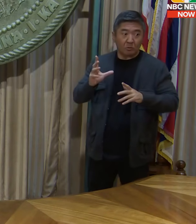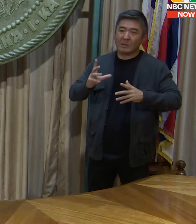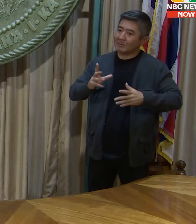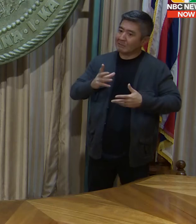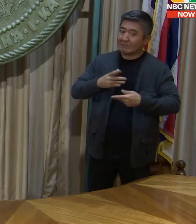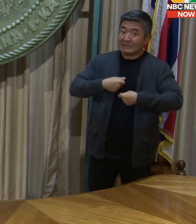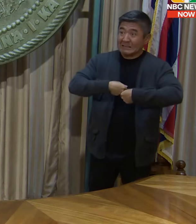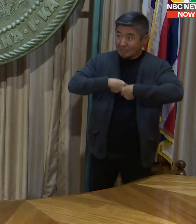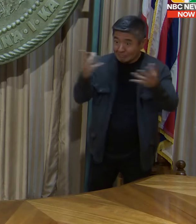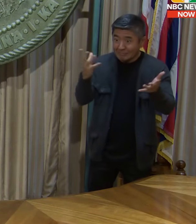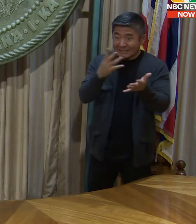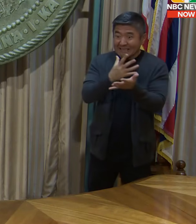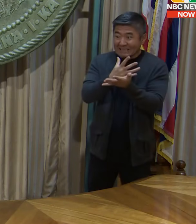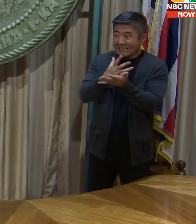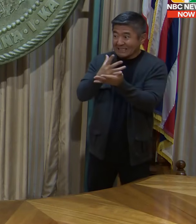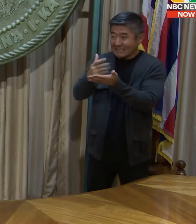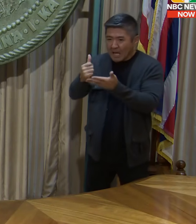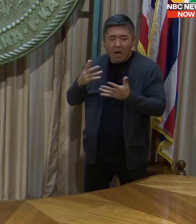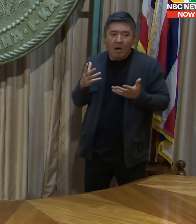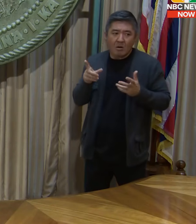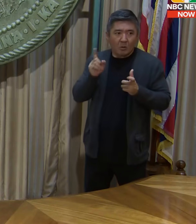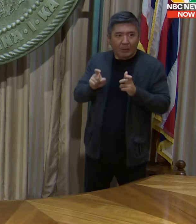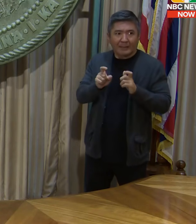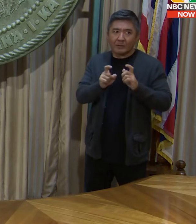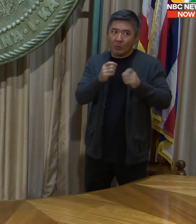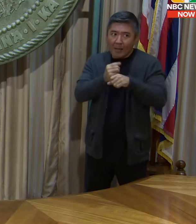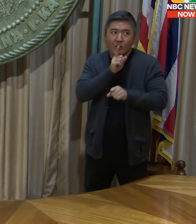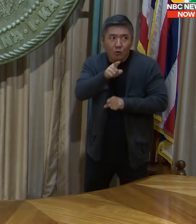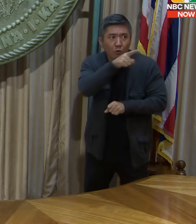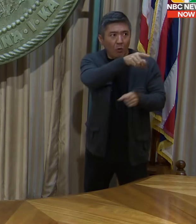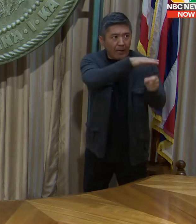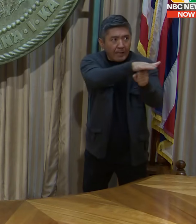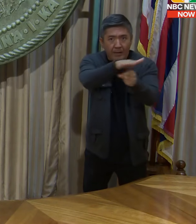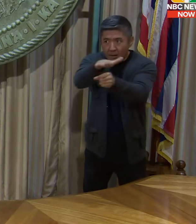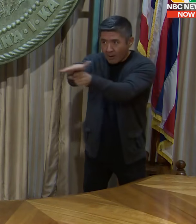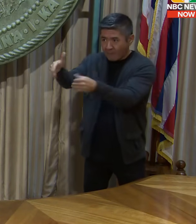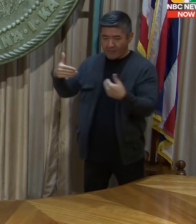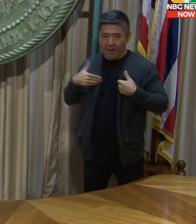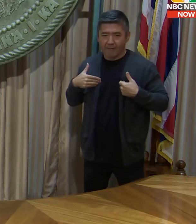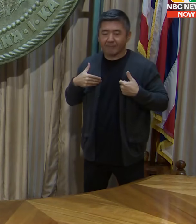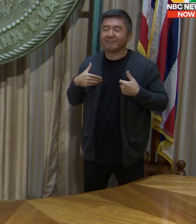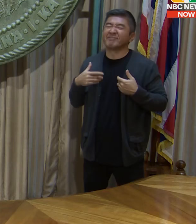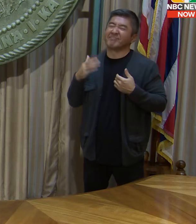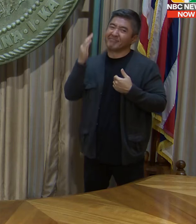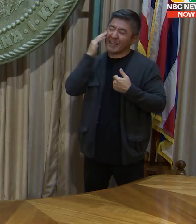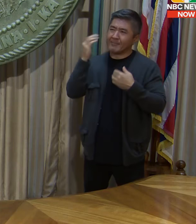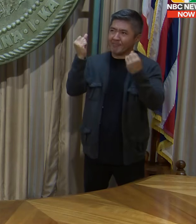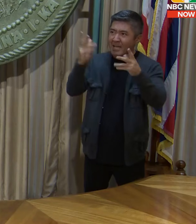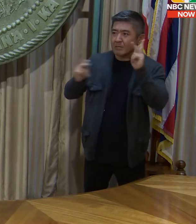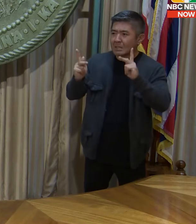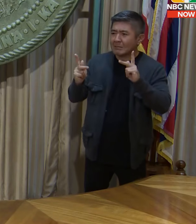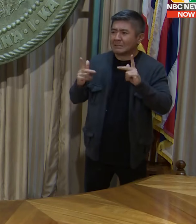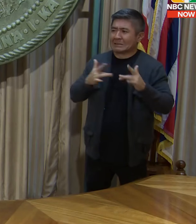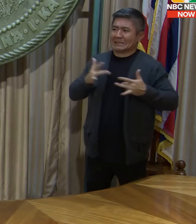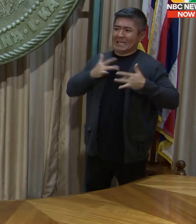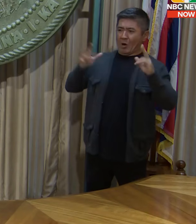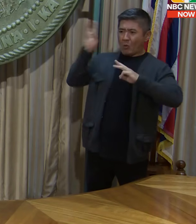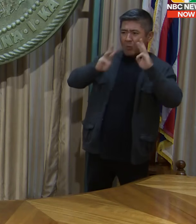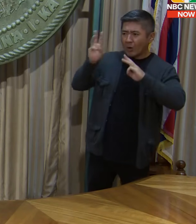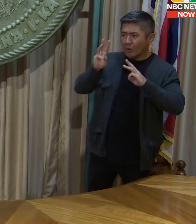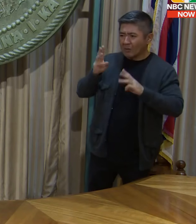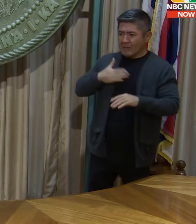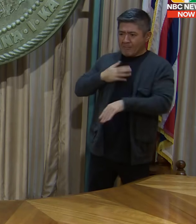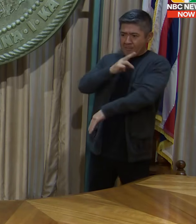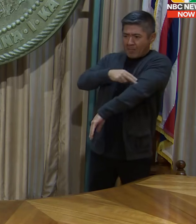PPE out to all the hospitals and get ahead of this a little bit. I know there have been concerns about people not having enough PPE in their